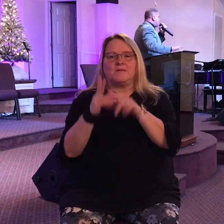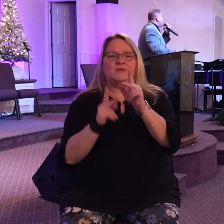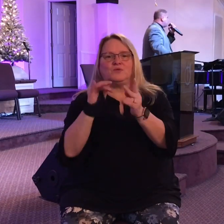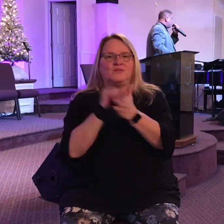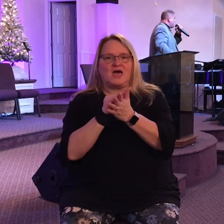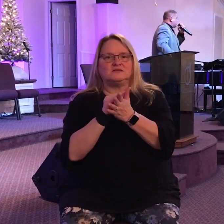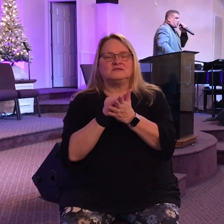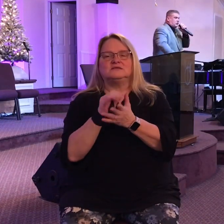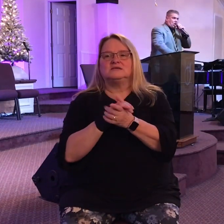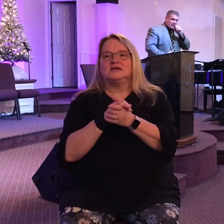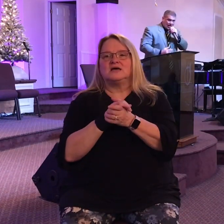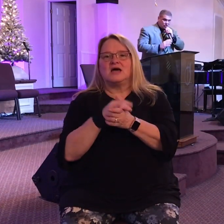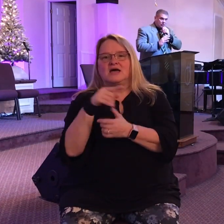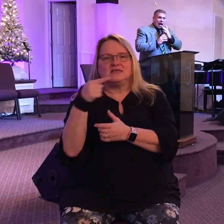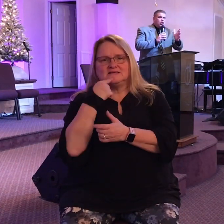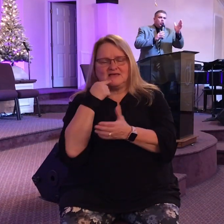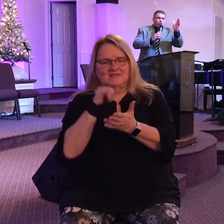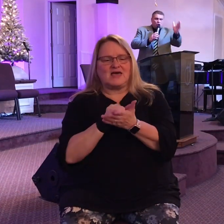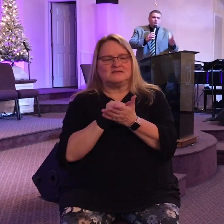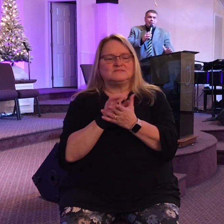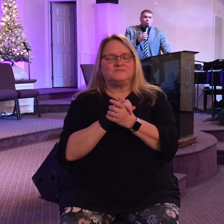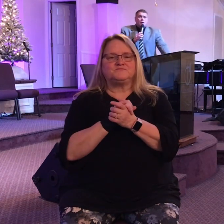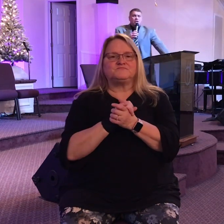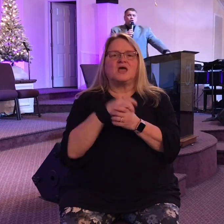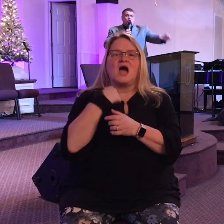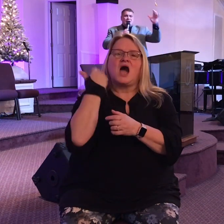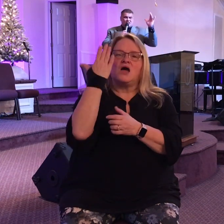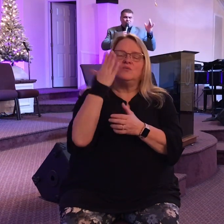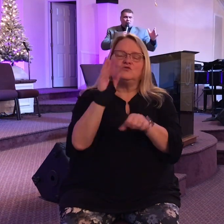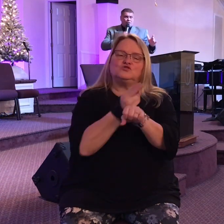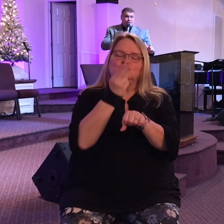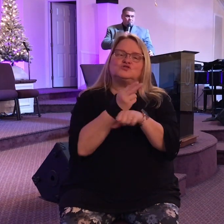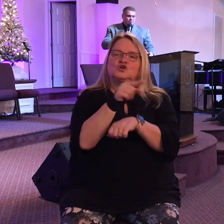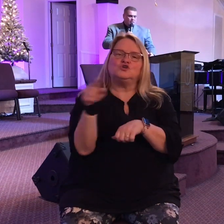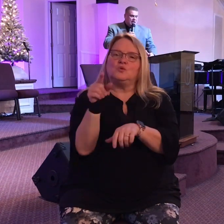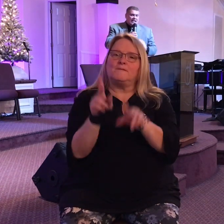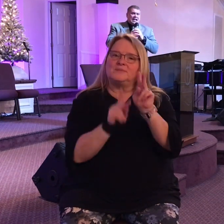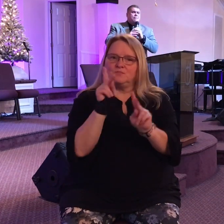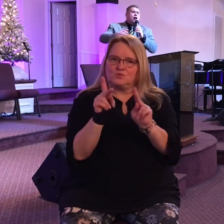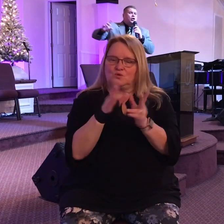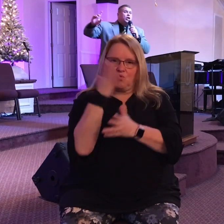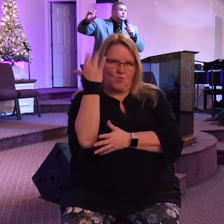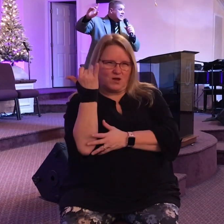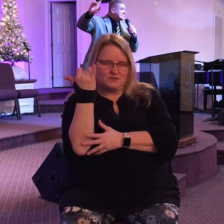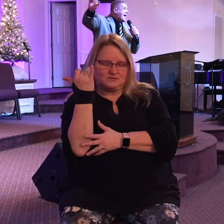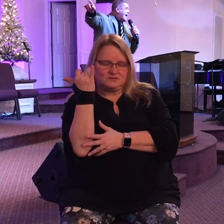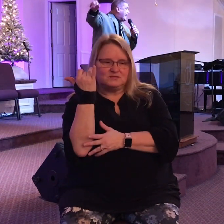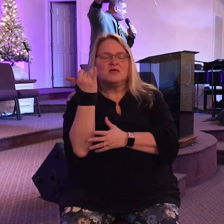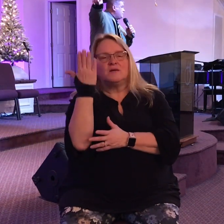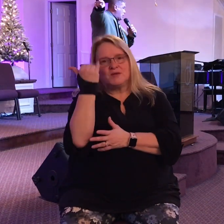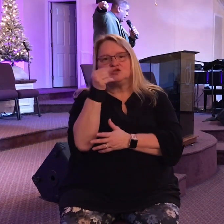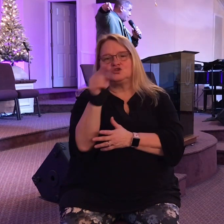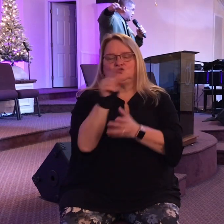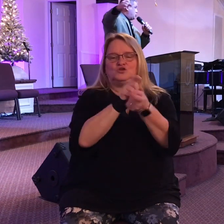the ones that will kill you as soon as look at you. I'm going to use you people because you've been converted. He said, I'm not going to use a